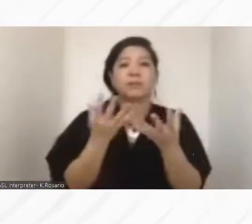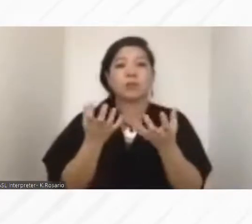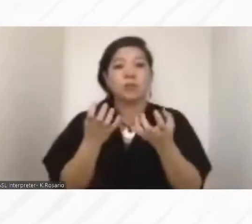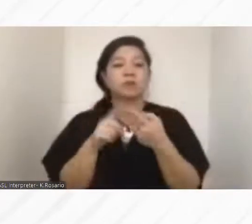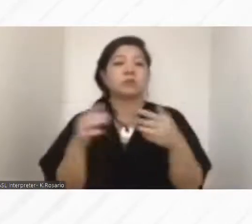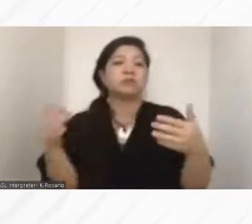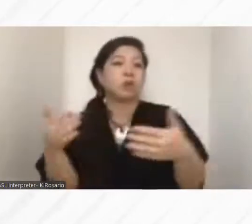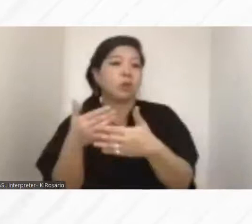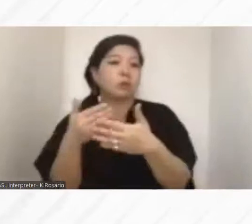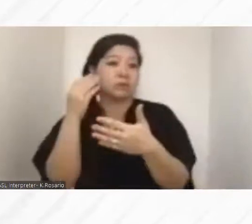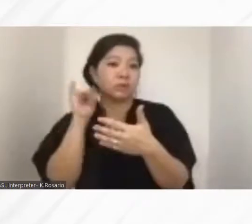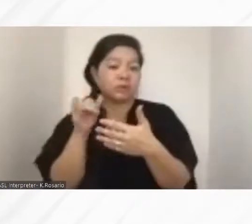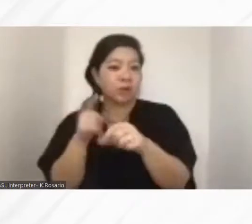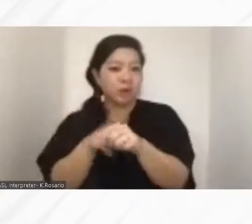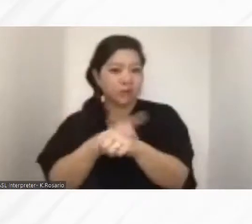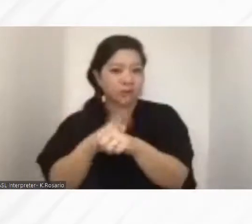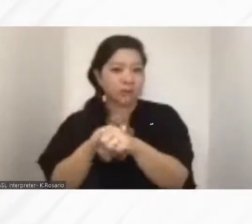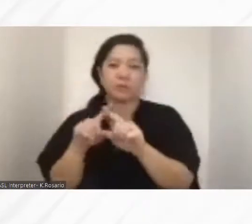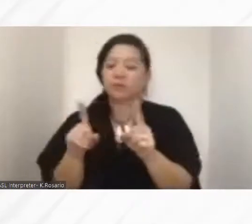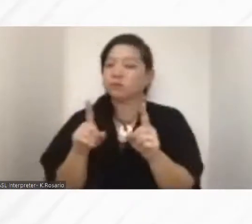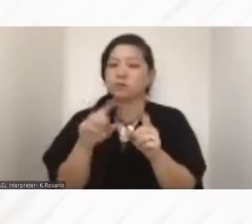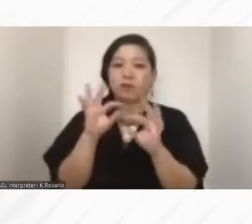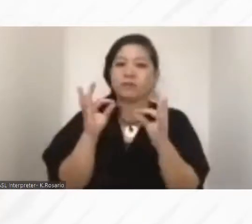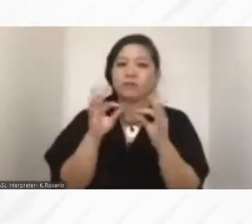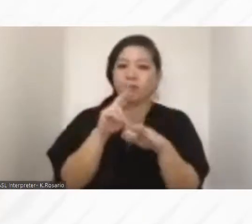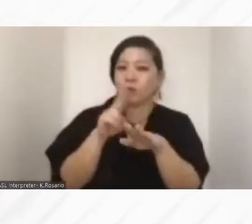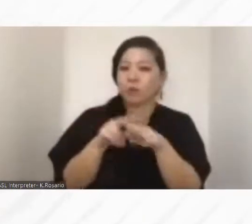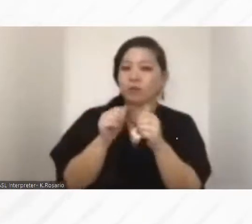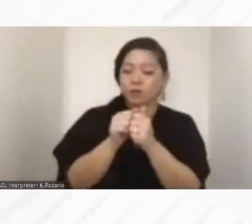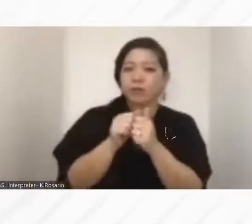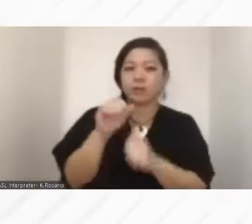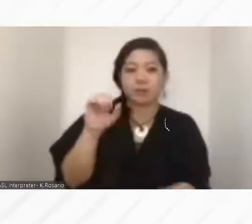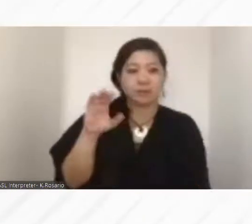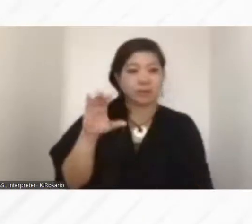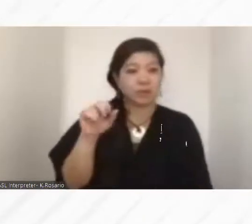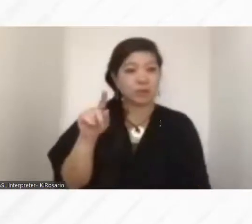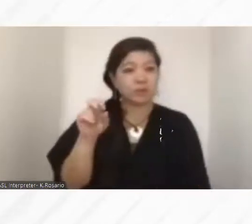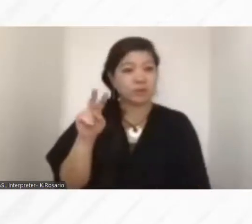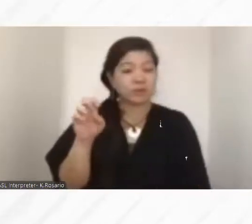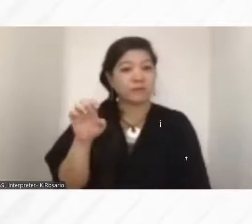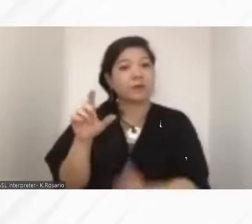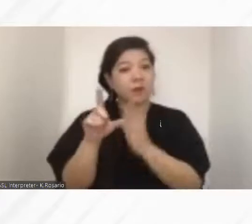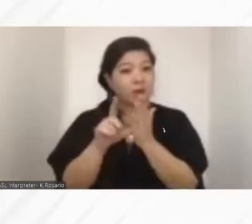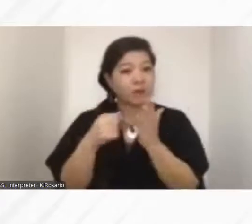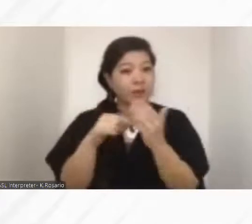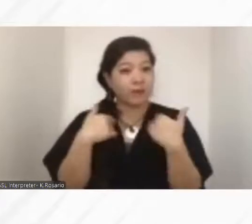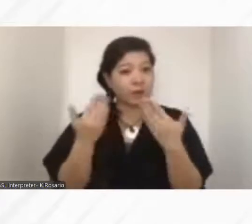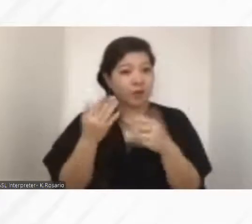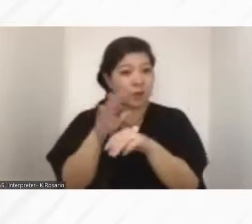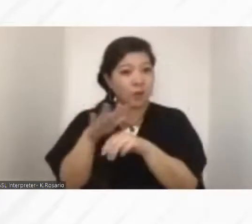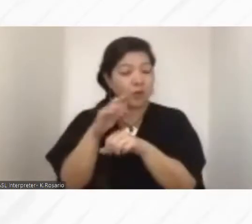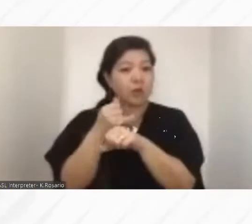each other. But of course, with the executive order and the high numbers of hospitalization that we have, and up